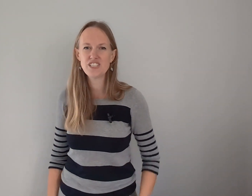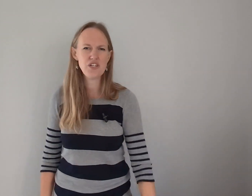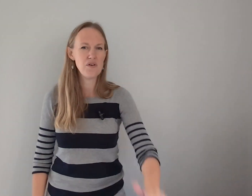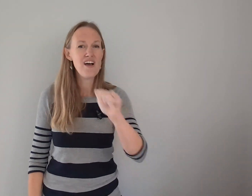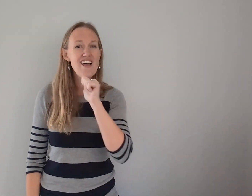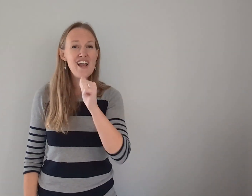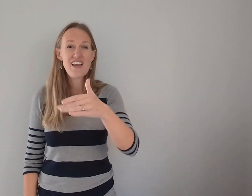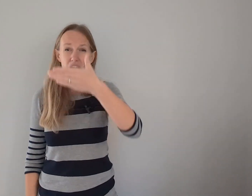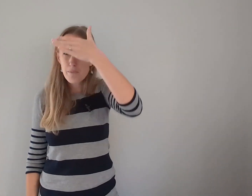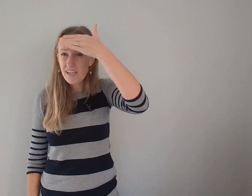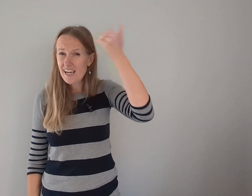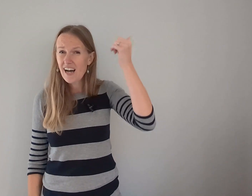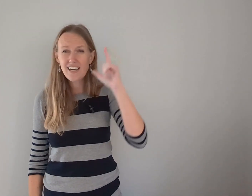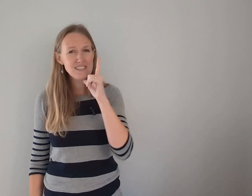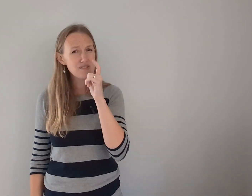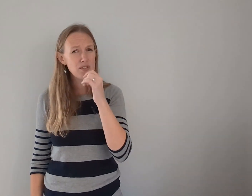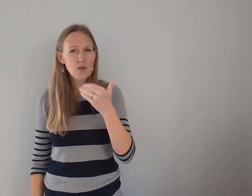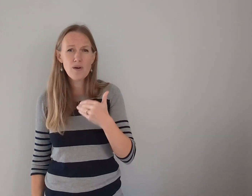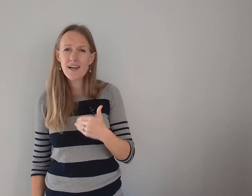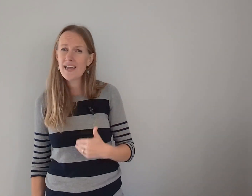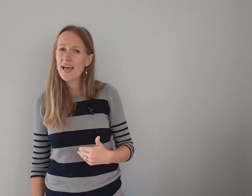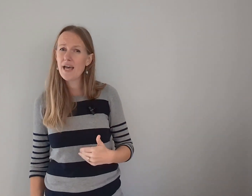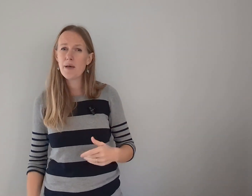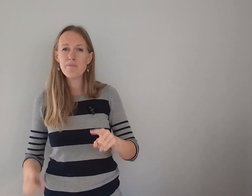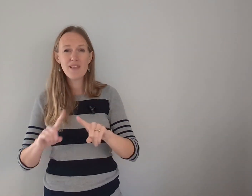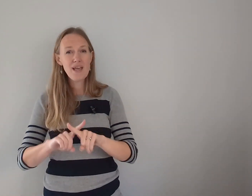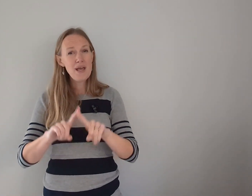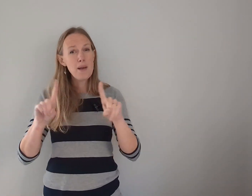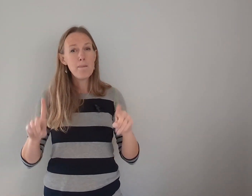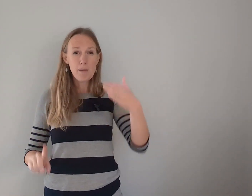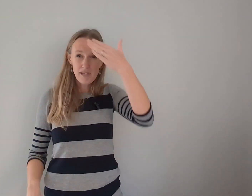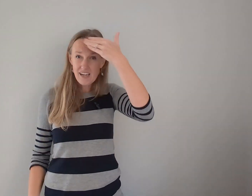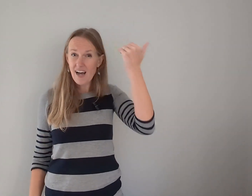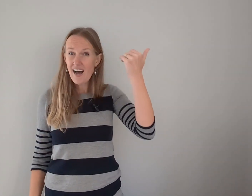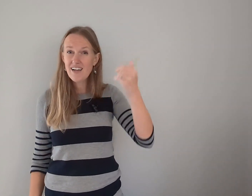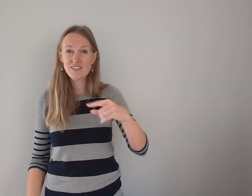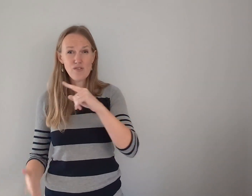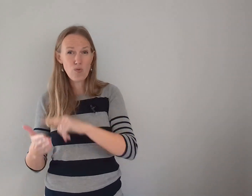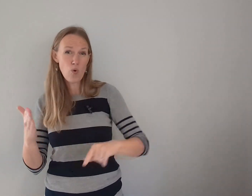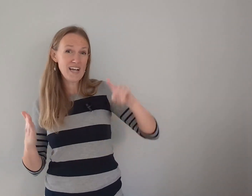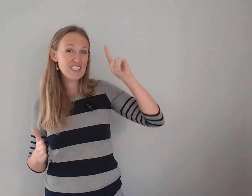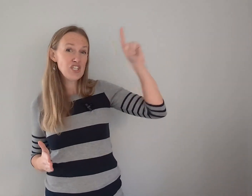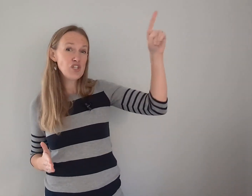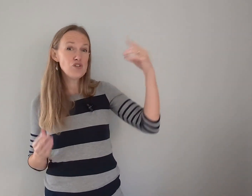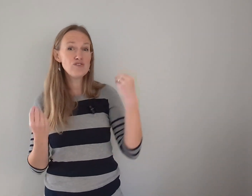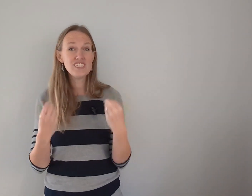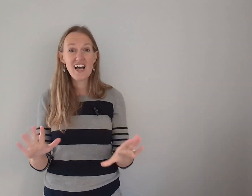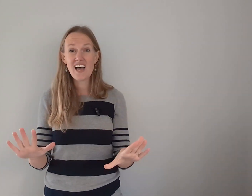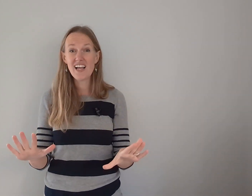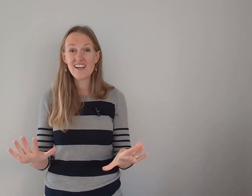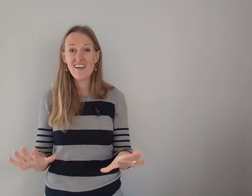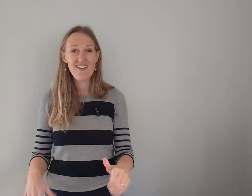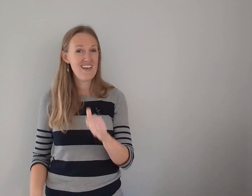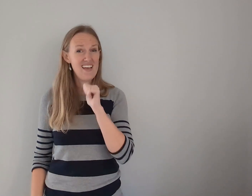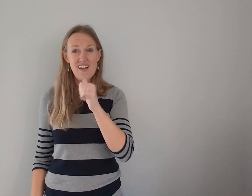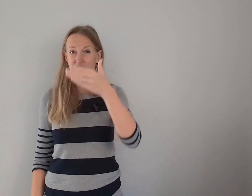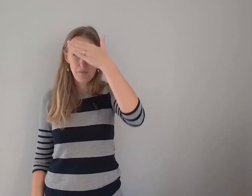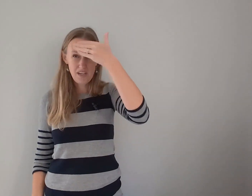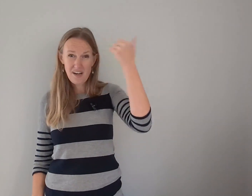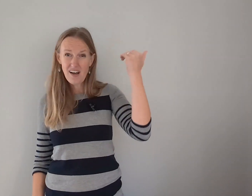too? Not because of who I am, but because of what you've done, not